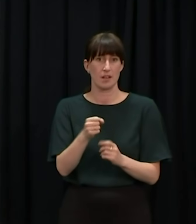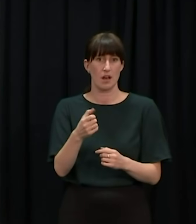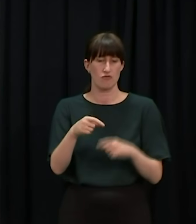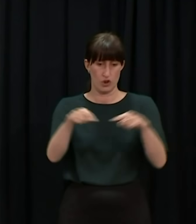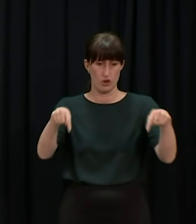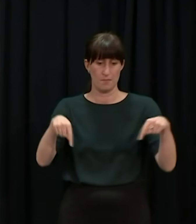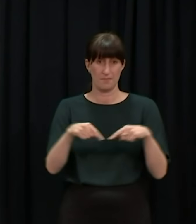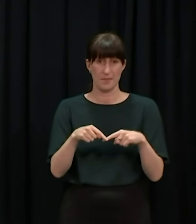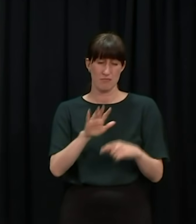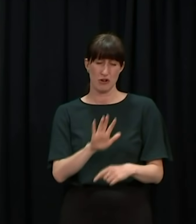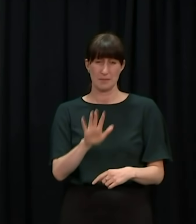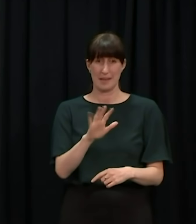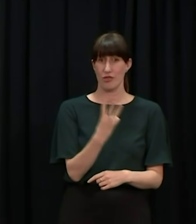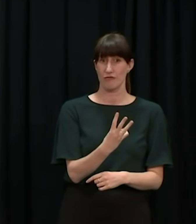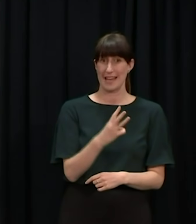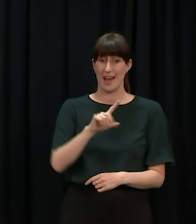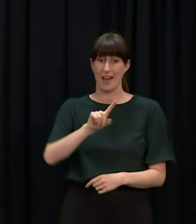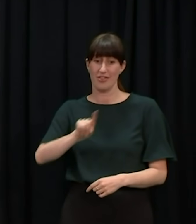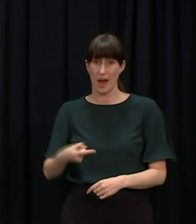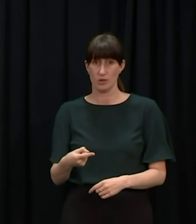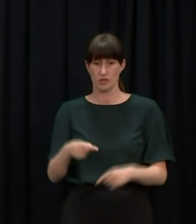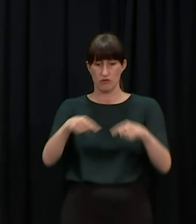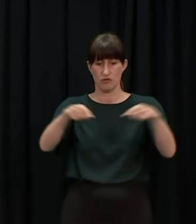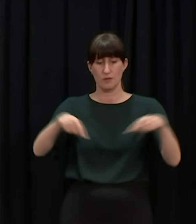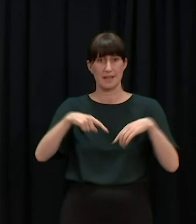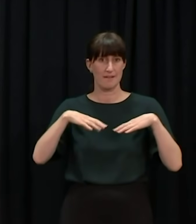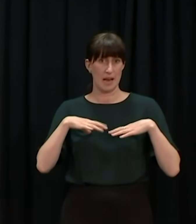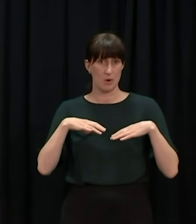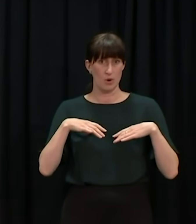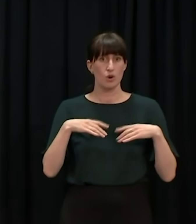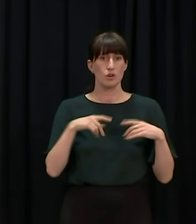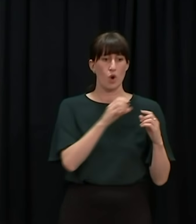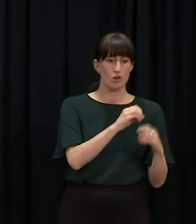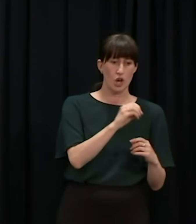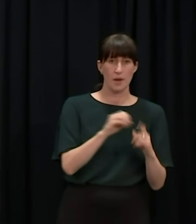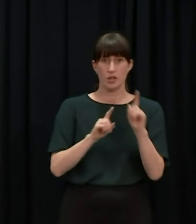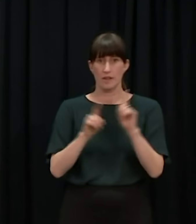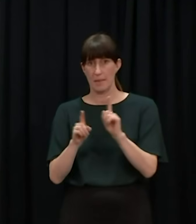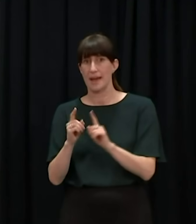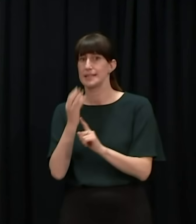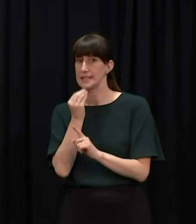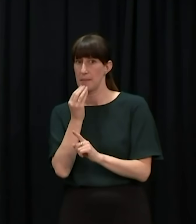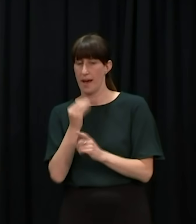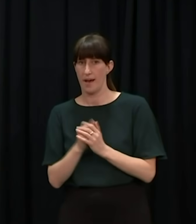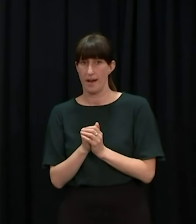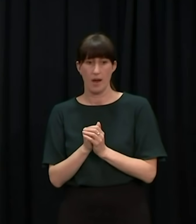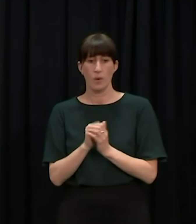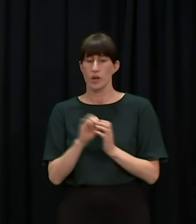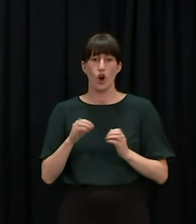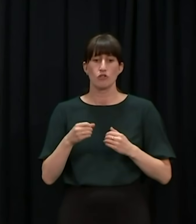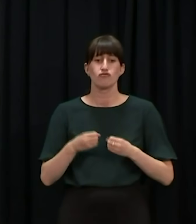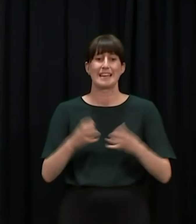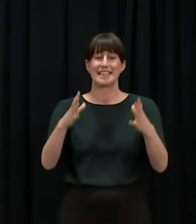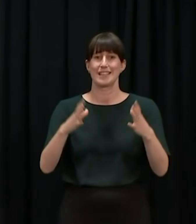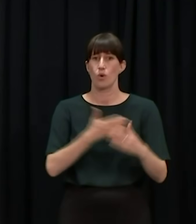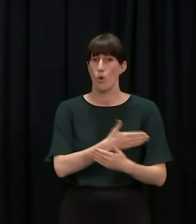approximately 3,000 rooms across October, November and December. And I do want to remind people, as I've said previously, we're not releasing all of the rooms at once, so